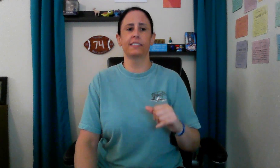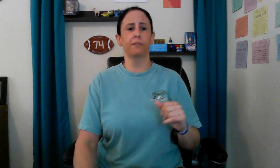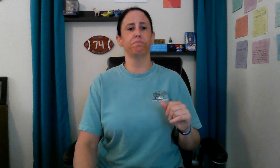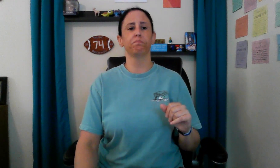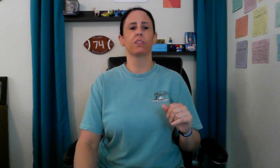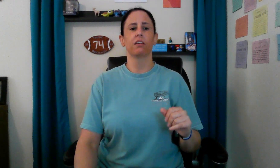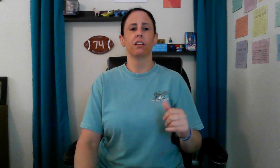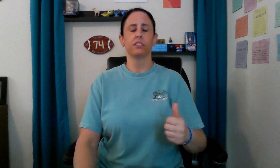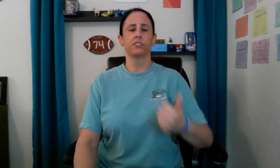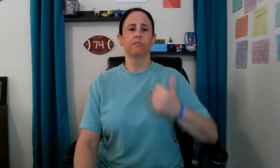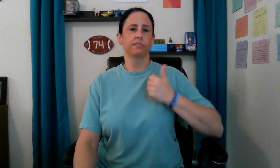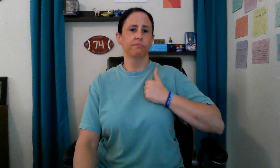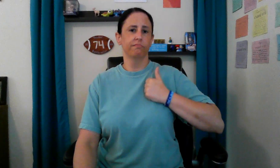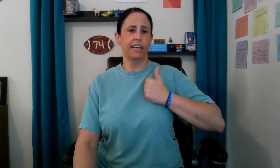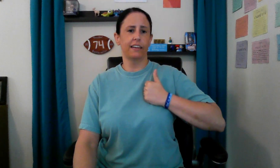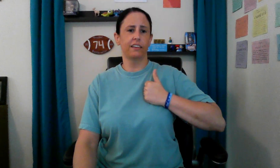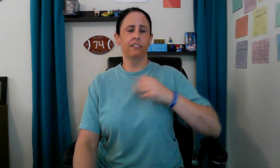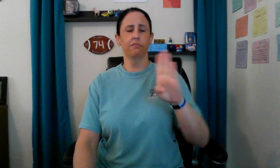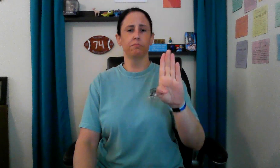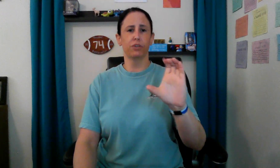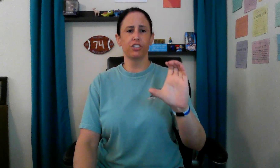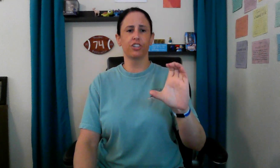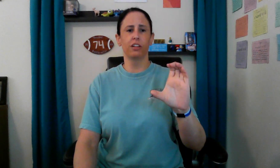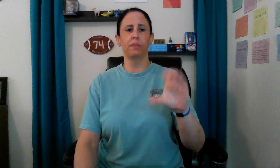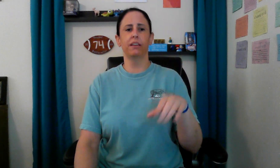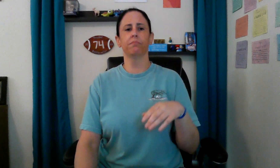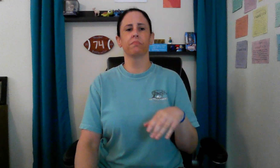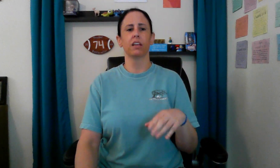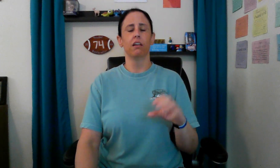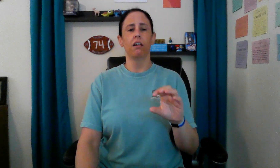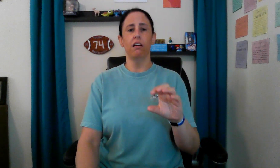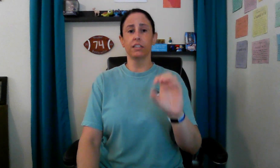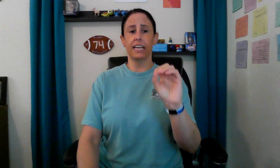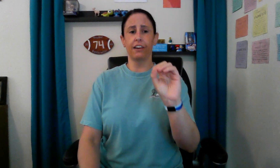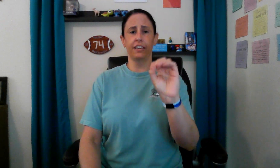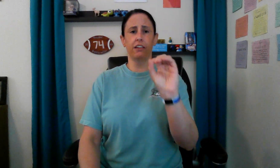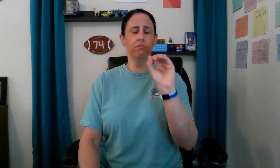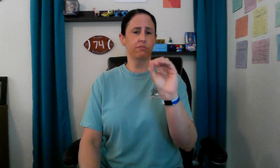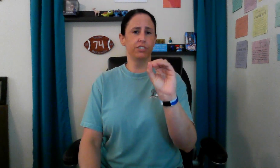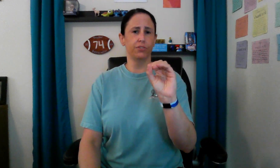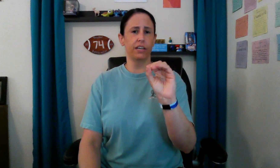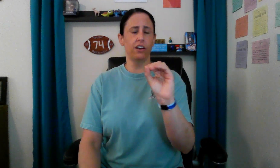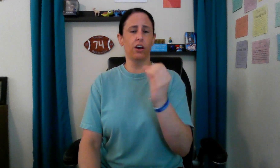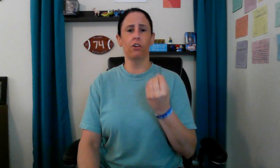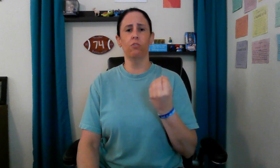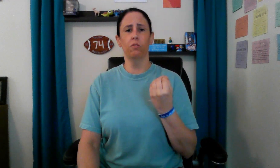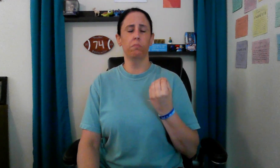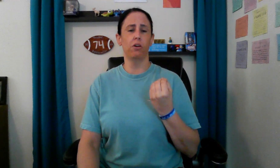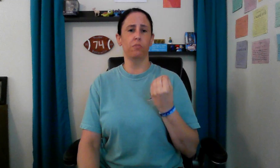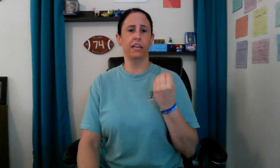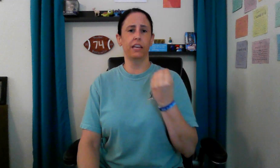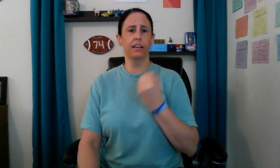up. Canada, British Columbia. Ontario, do an O, palm in, and